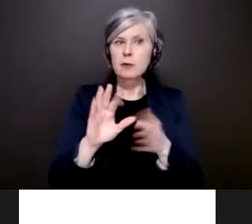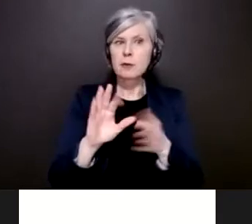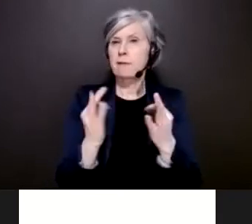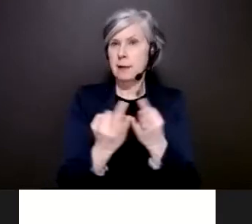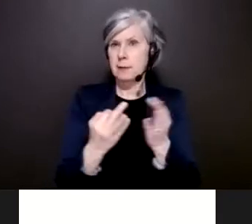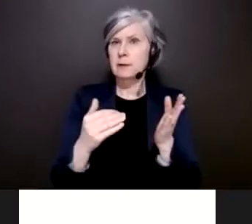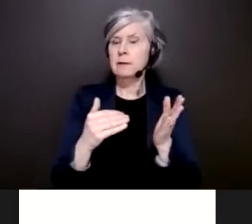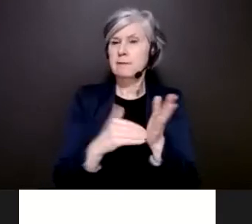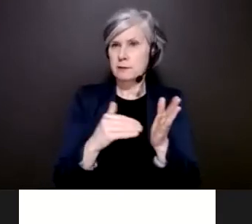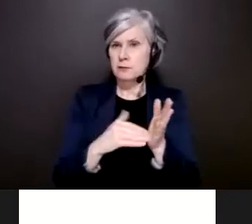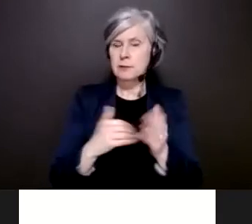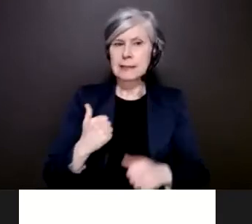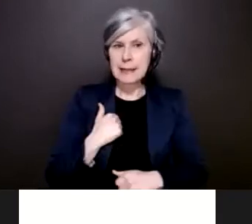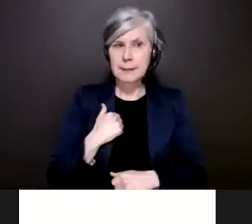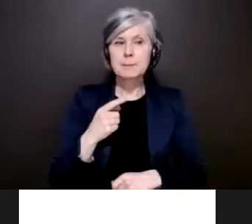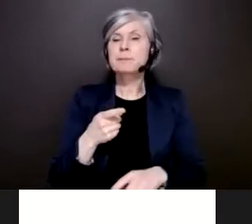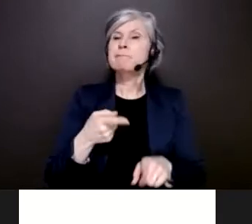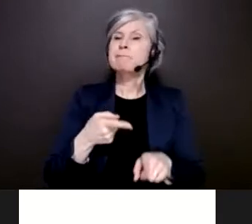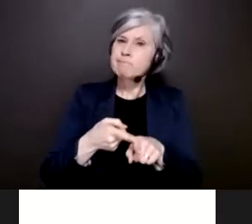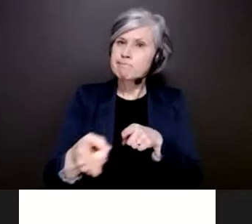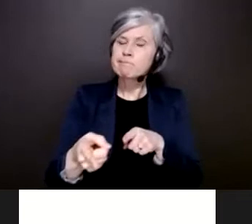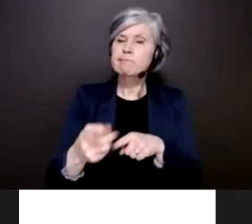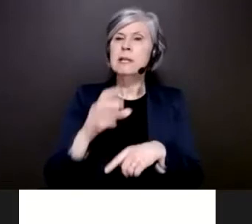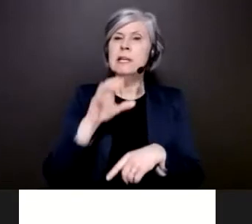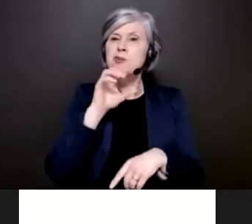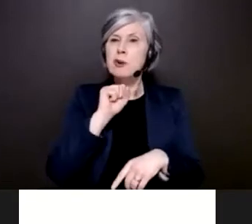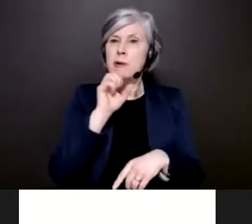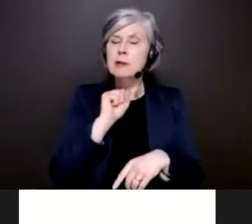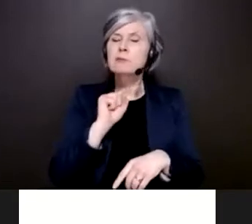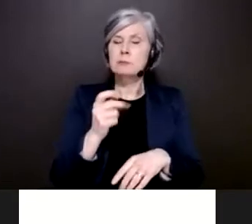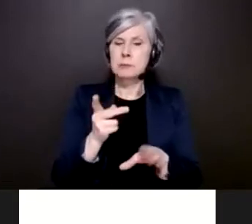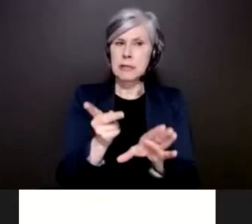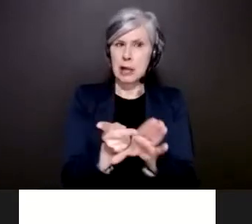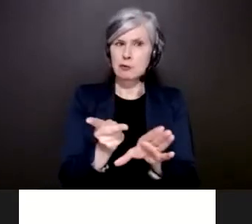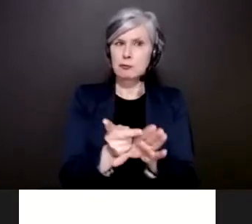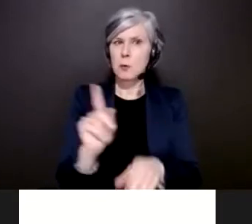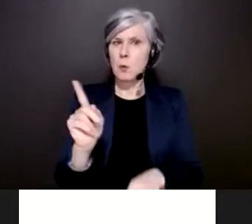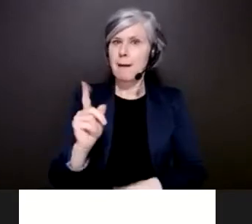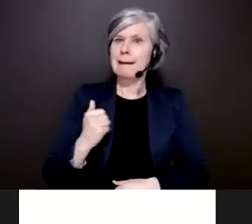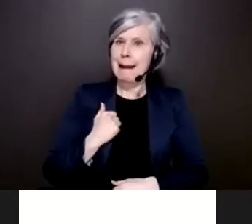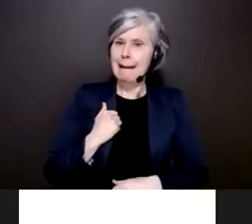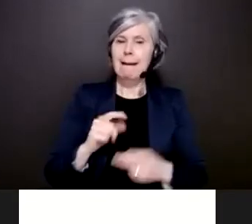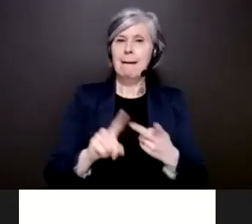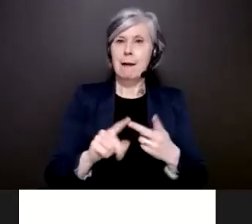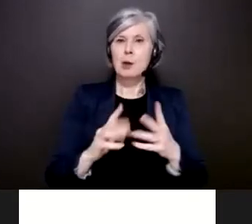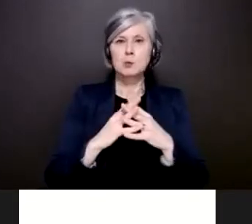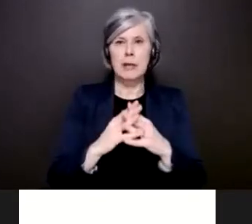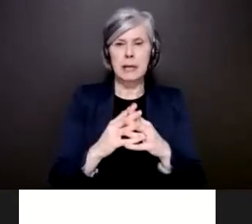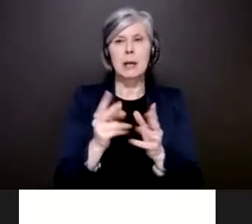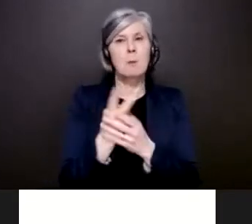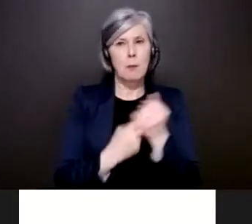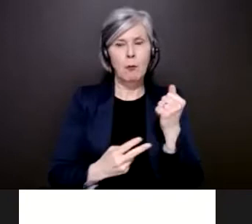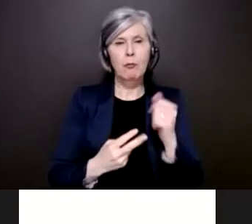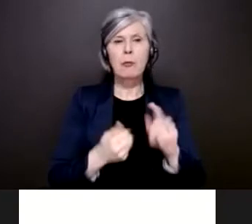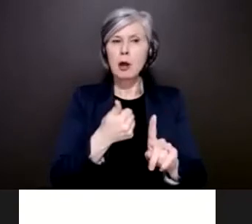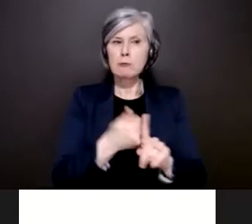in geriatric psychology in Canada and the United States, and is honored to be a founding member of